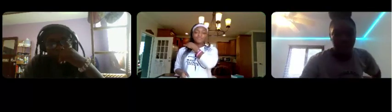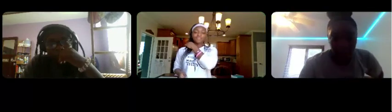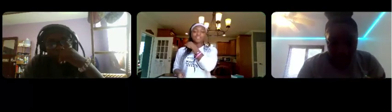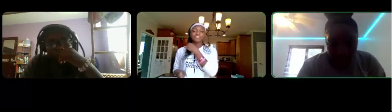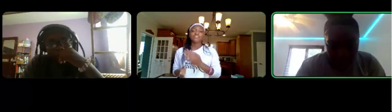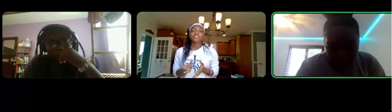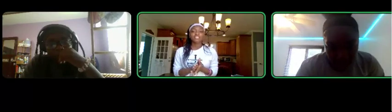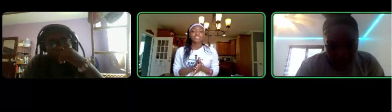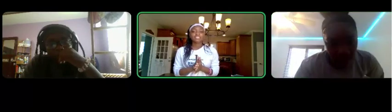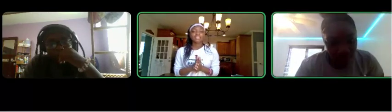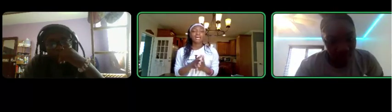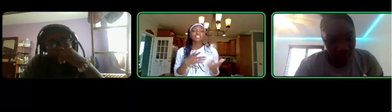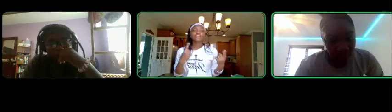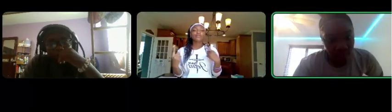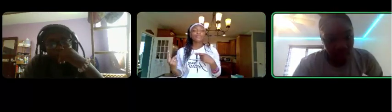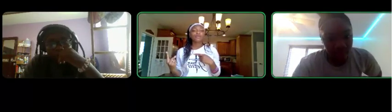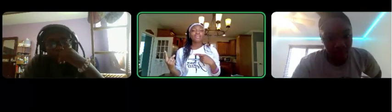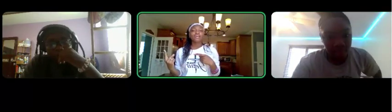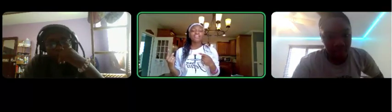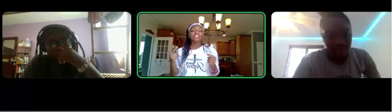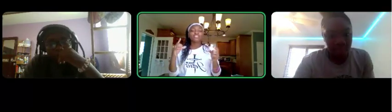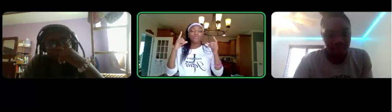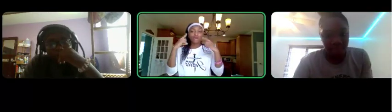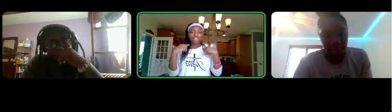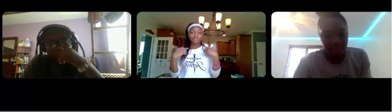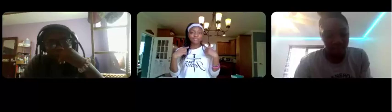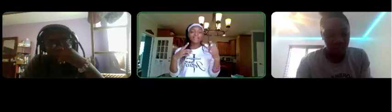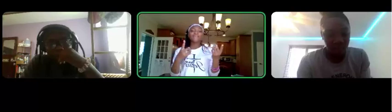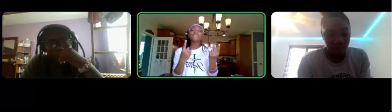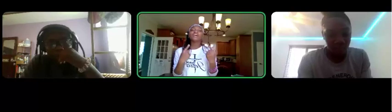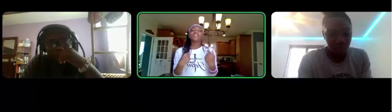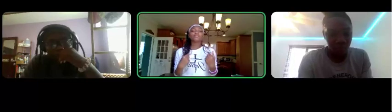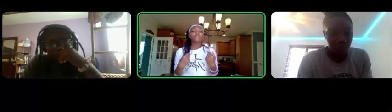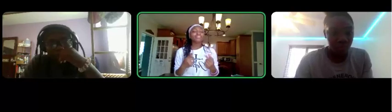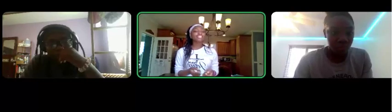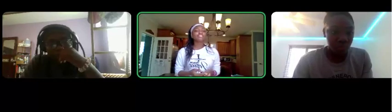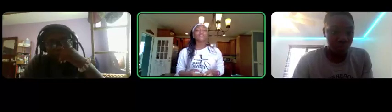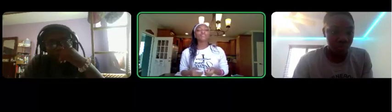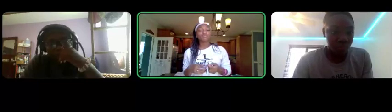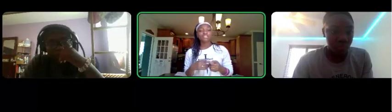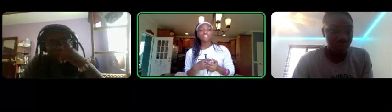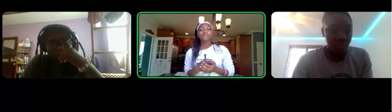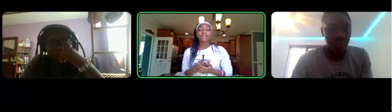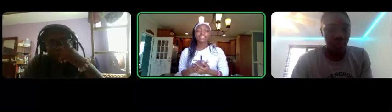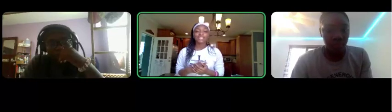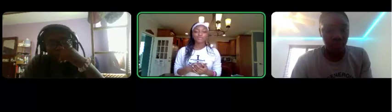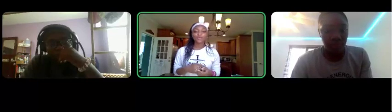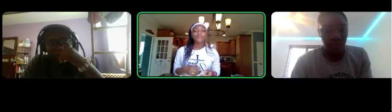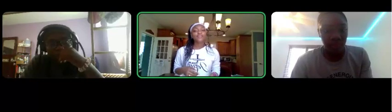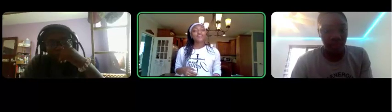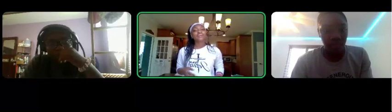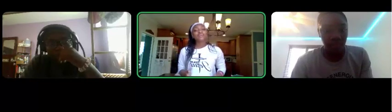Okay, so as I go through it, watch me and follow along. And this is for those watching on Padlet as well. Okay?